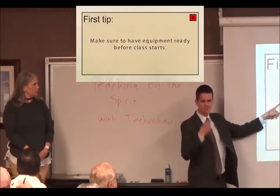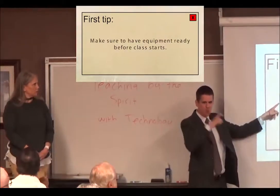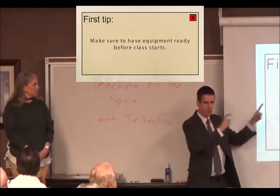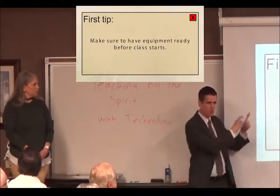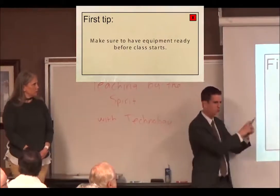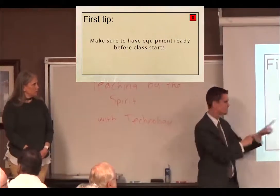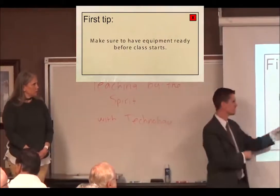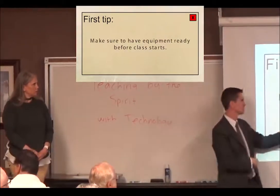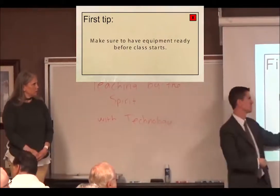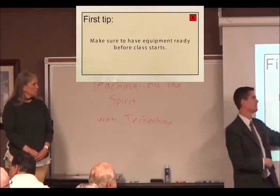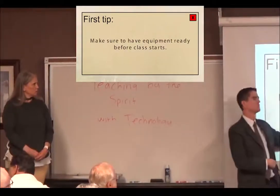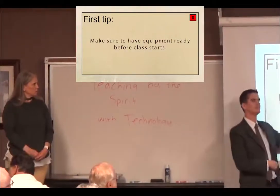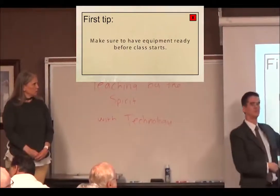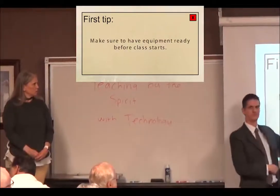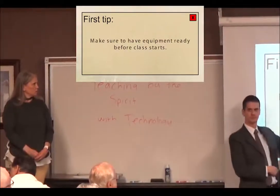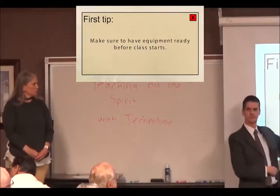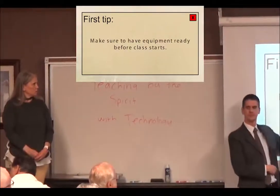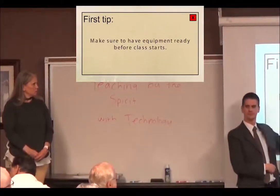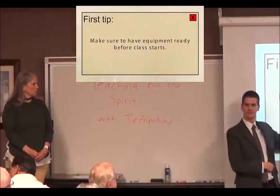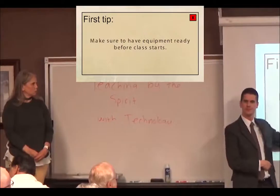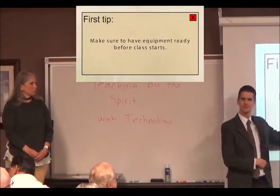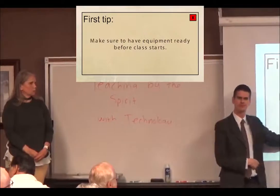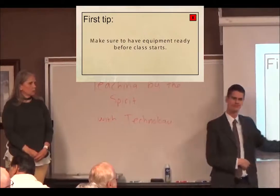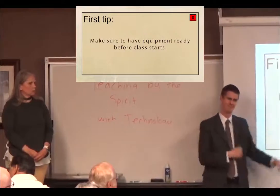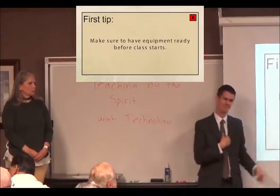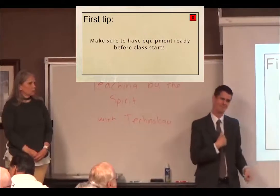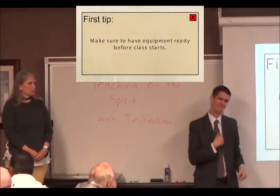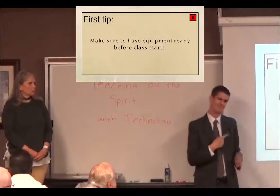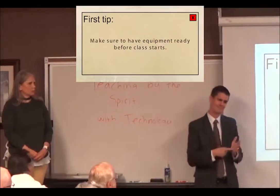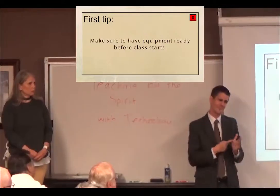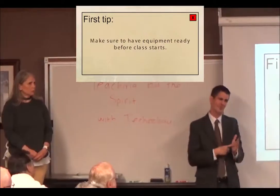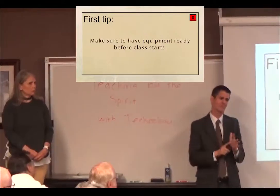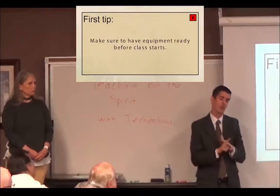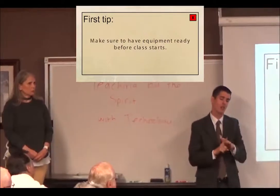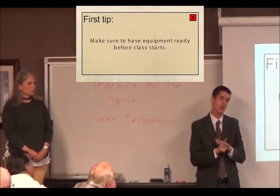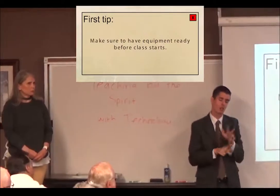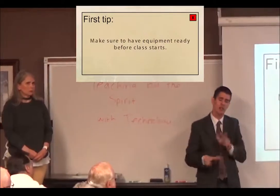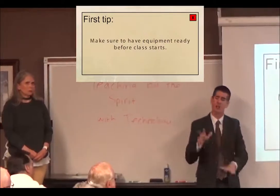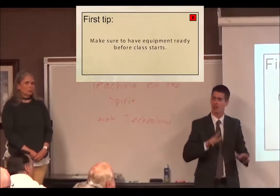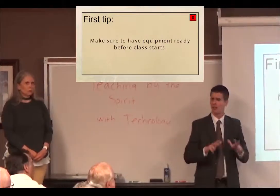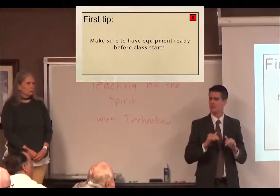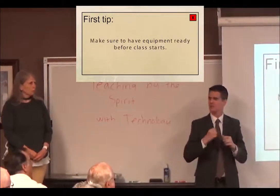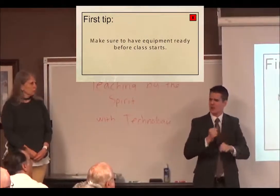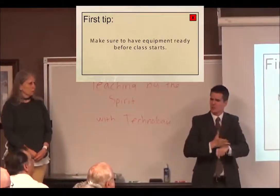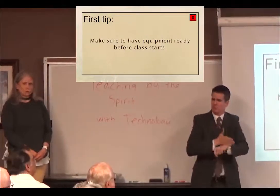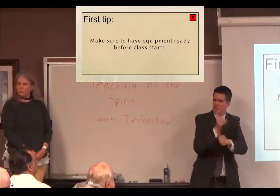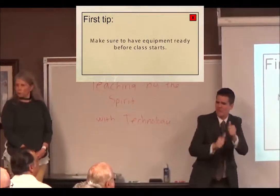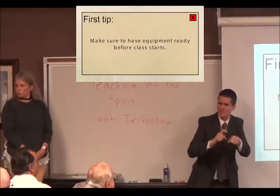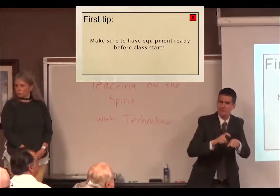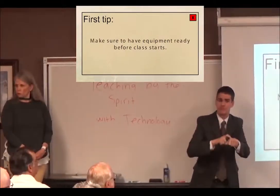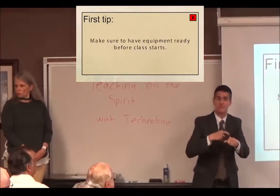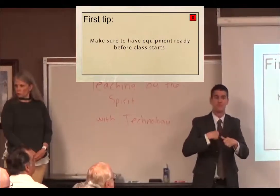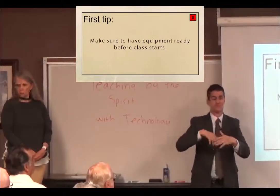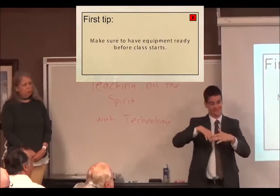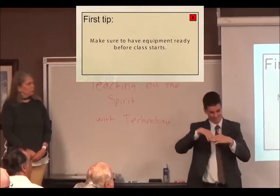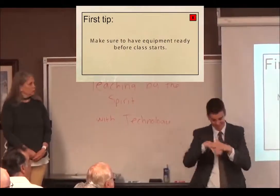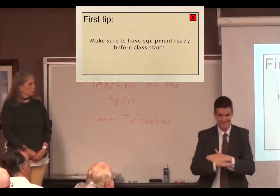Equipment ready before class starts. See this word right here, before, please? Problems come up. We improve every